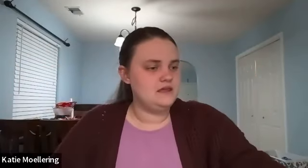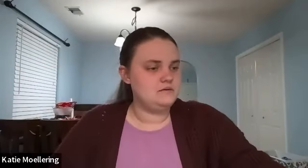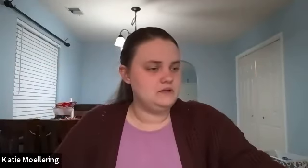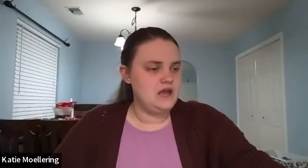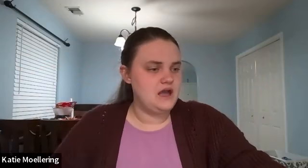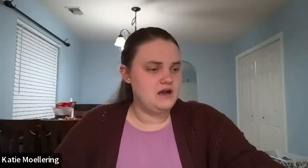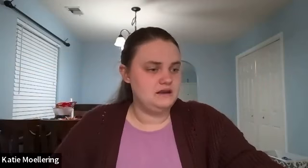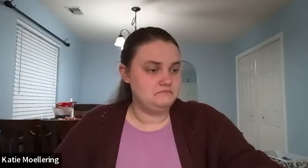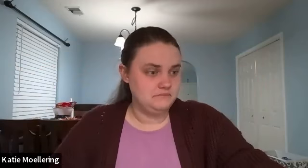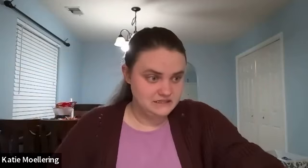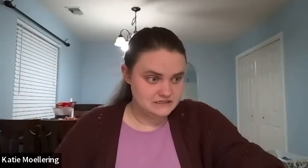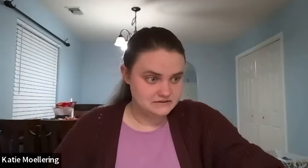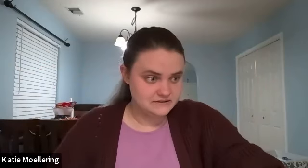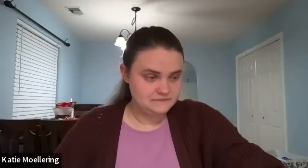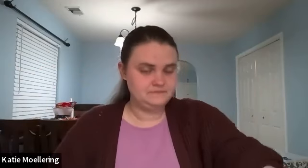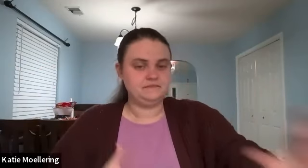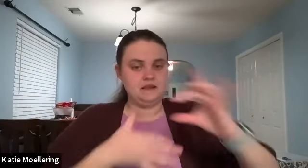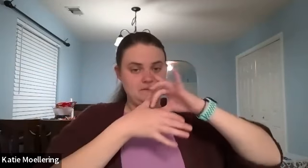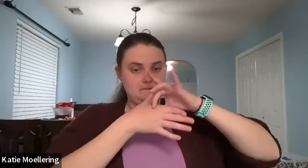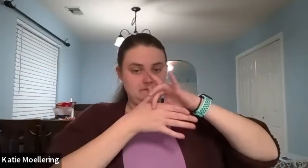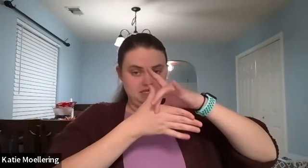Then we had meat.